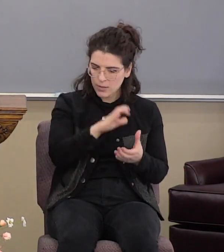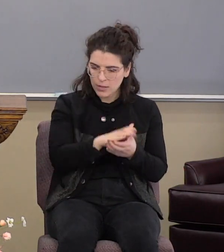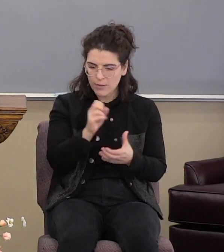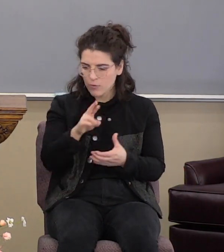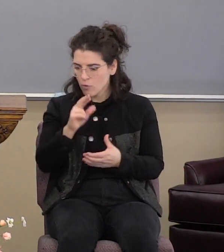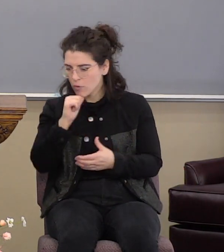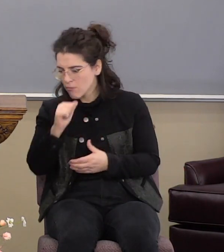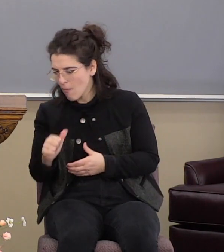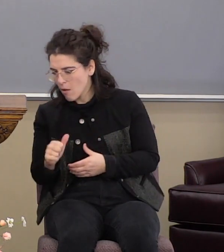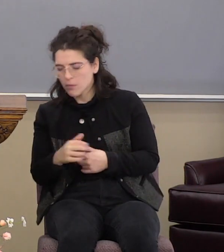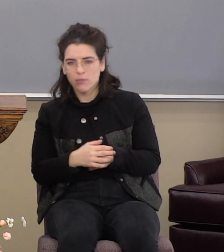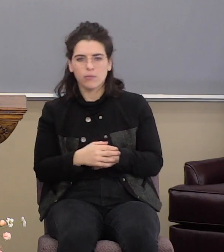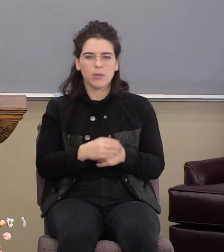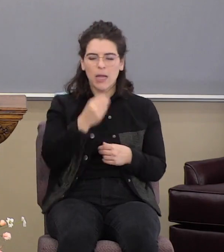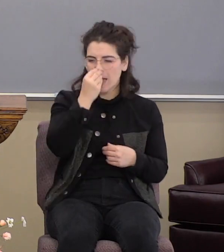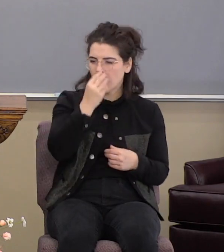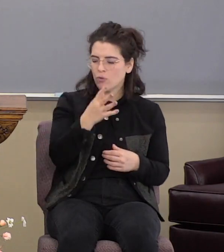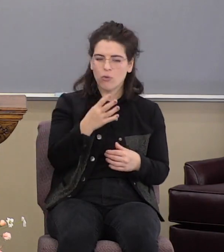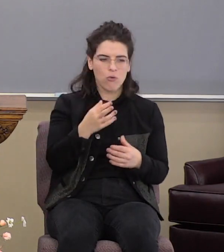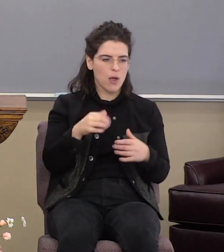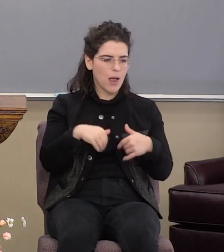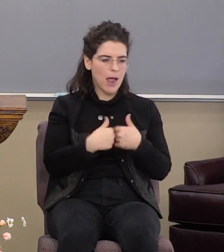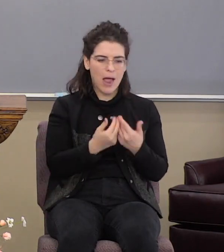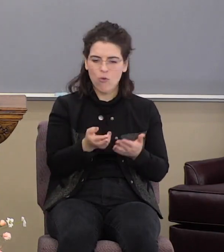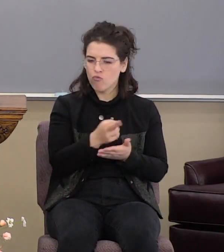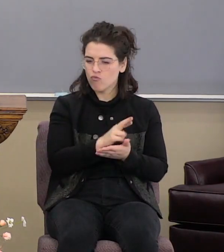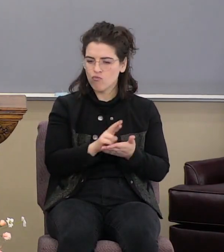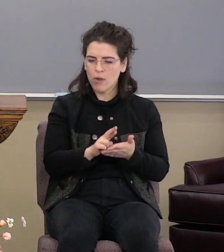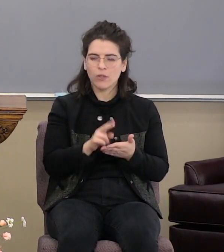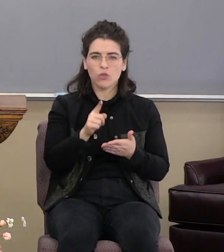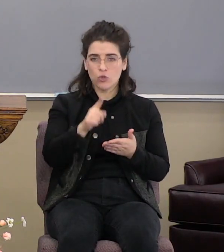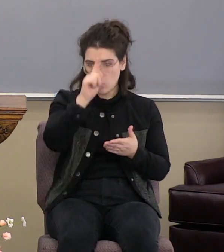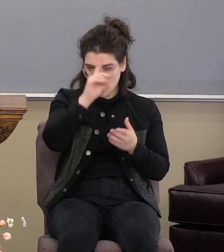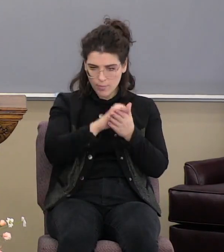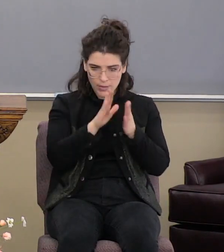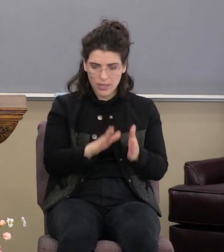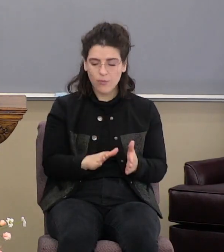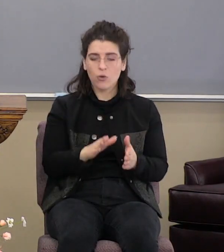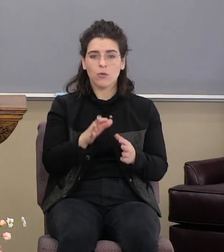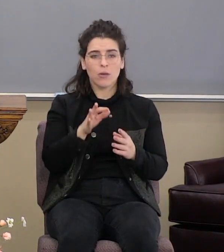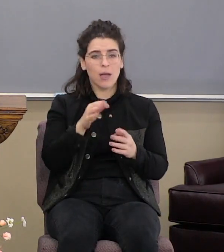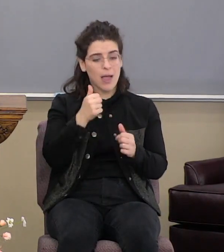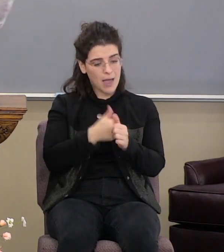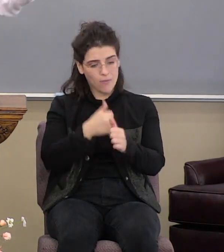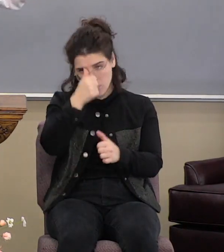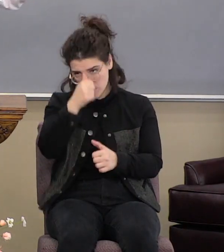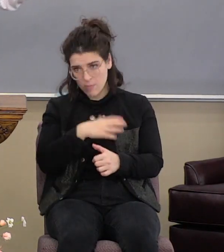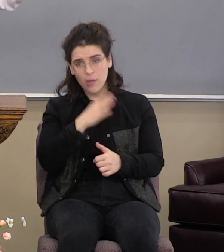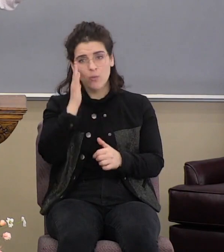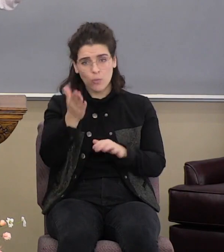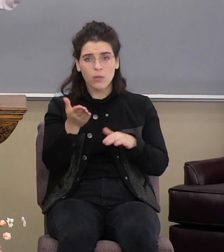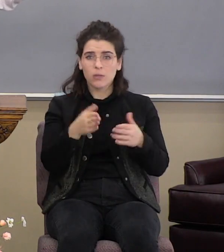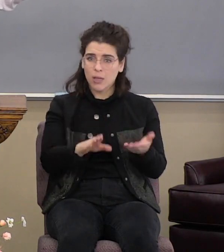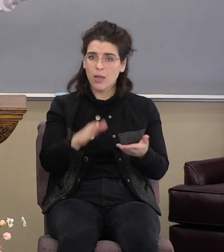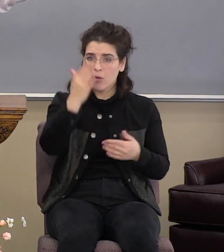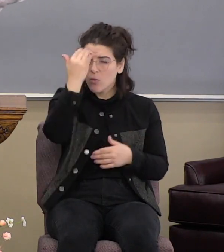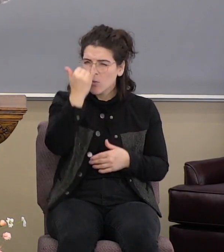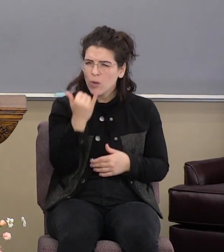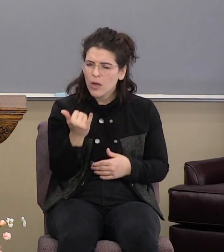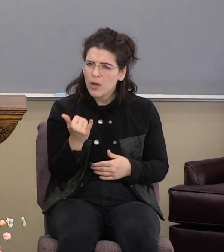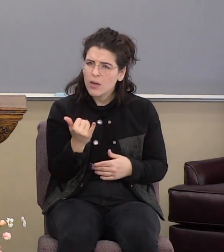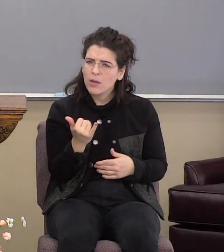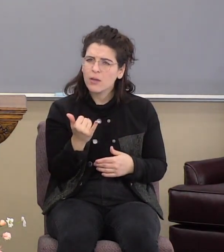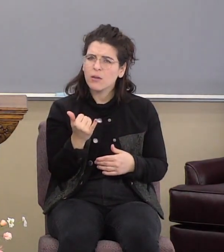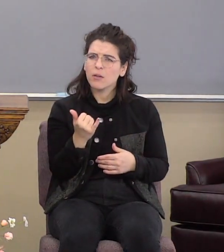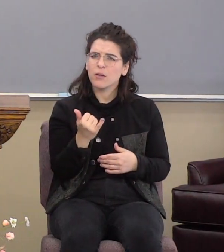believer, I don't care how righteous a believer you are, it's appointed on a man, you're going to die. Why?